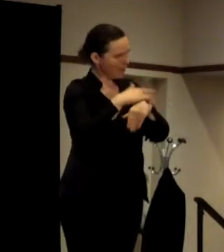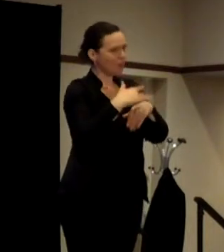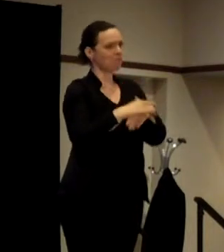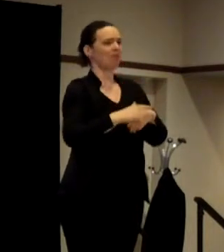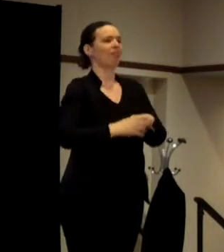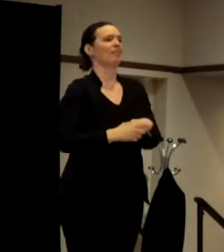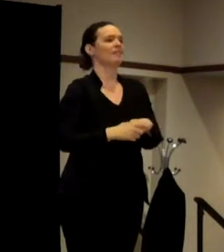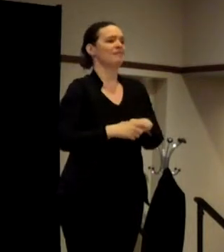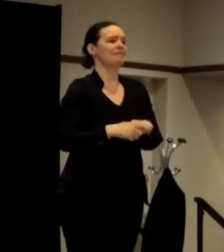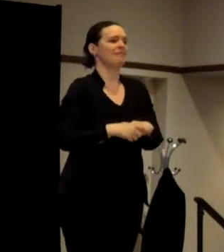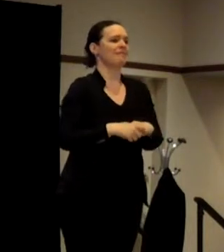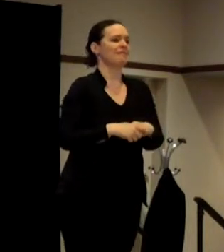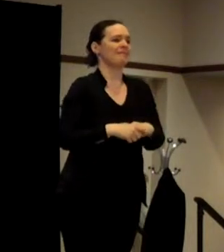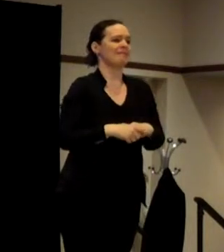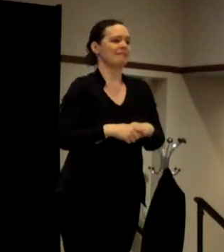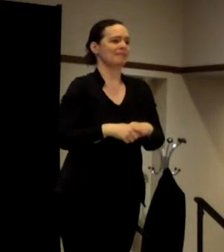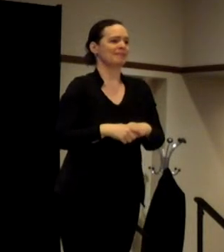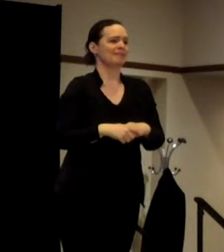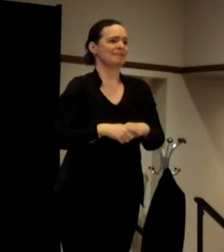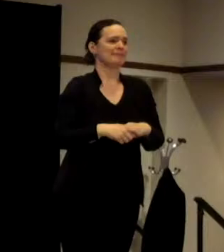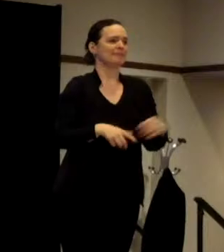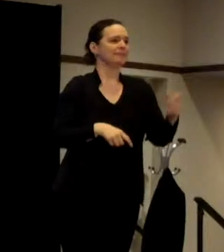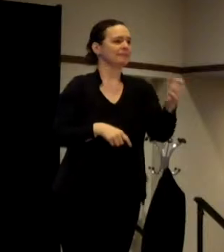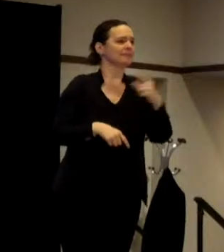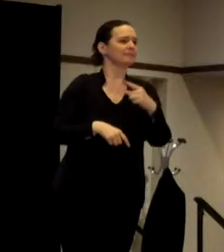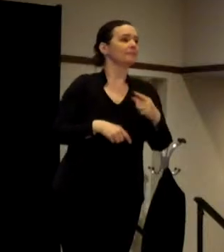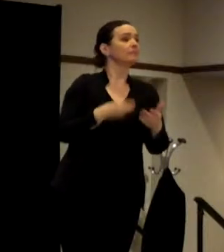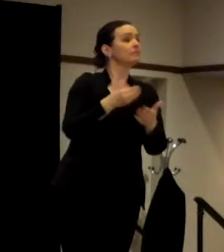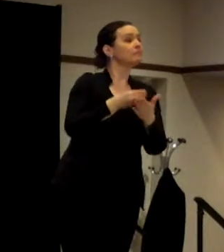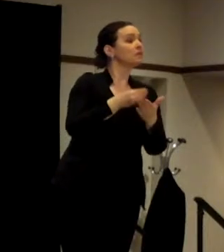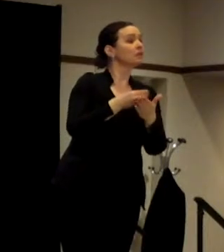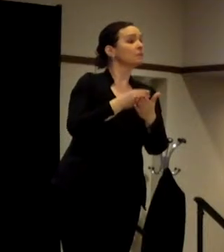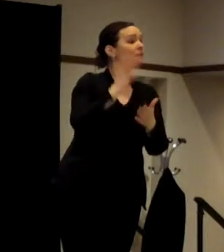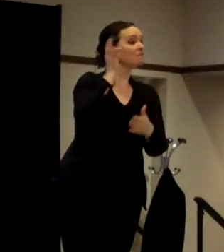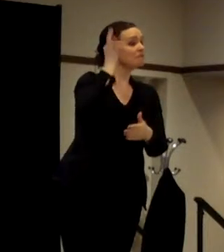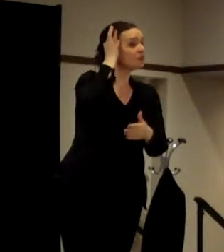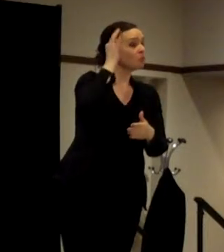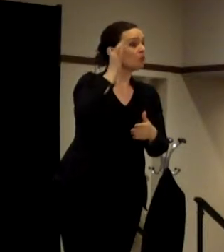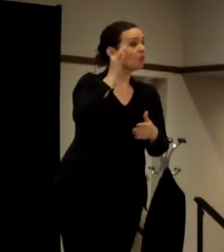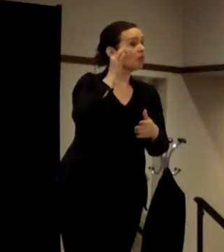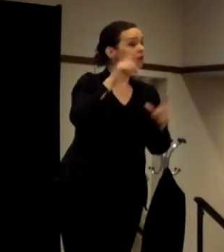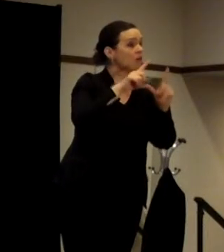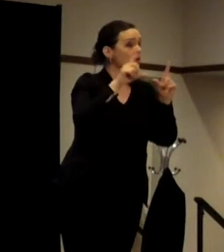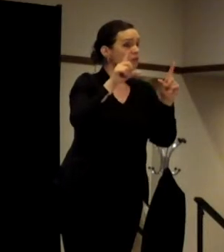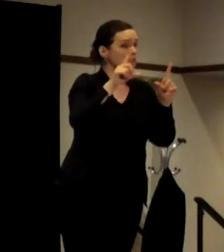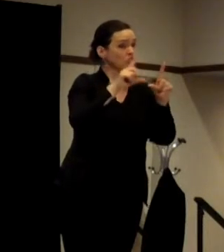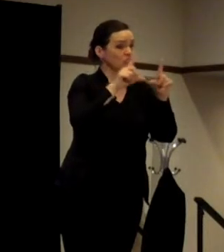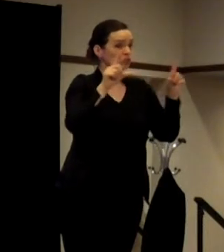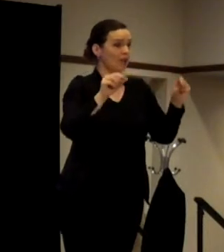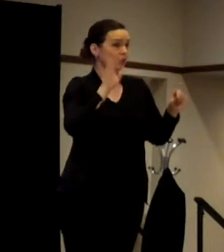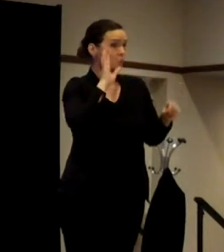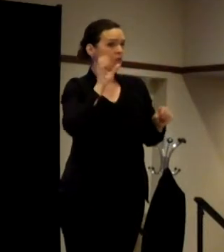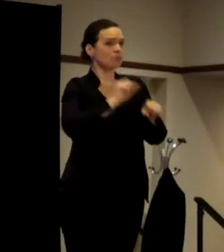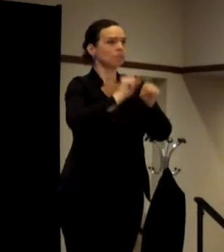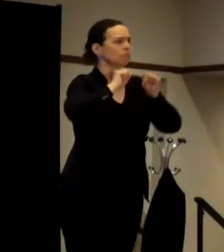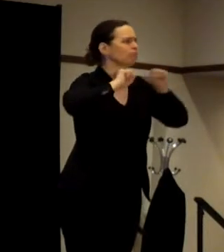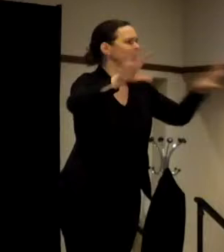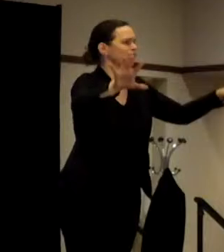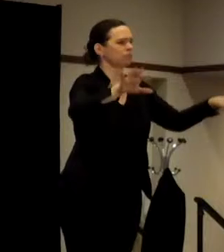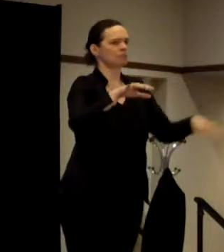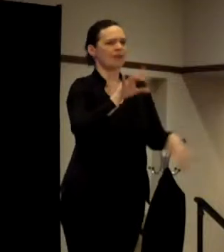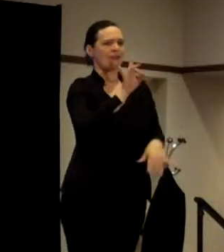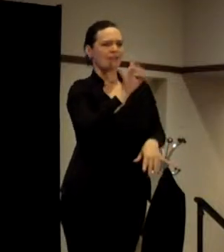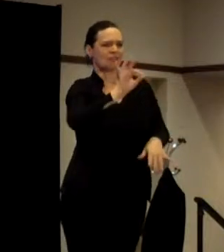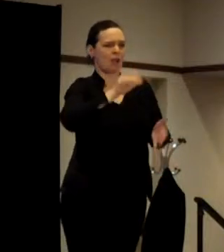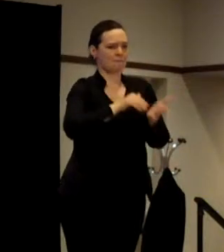what's priority one with that money? Yeah, so really, Andrew, what this will allow us to do, and I'll break out our plan at our State of the